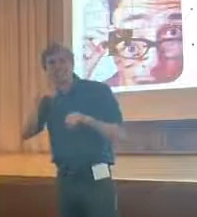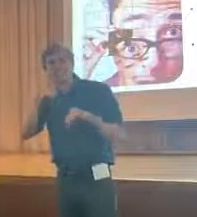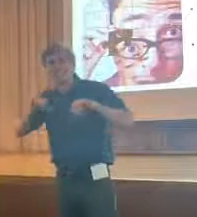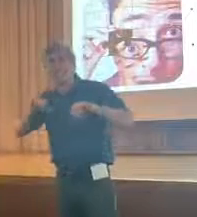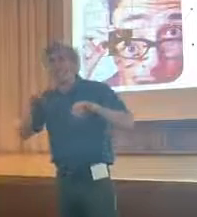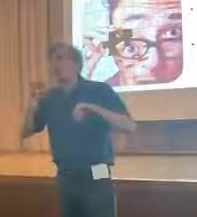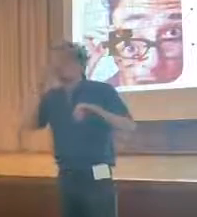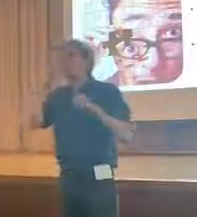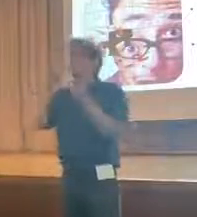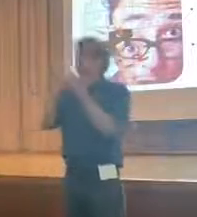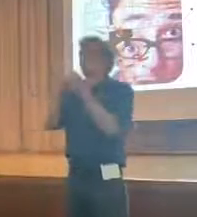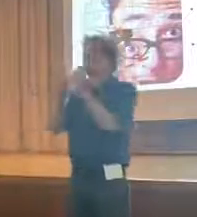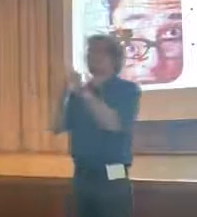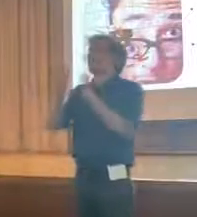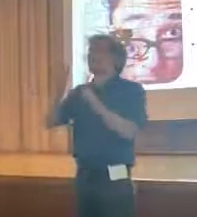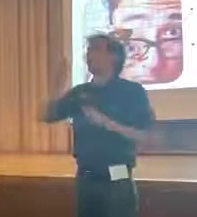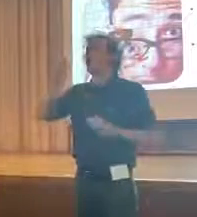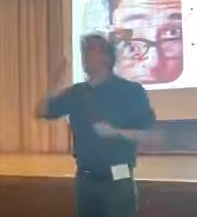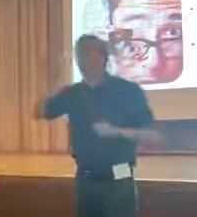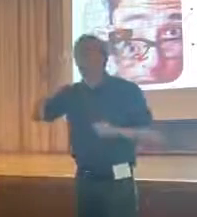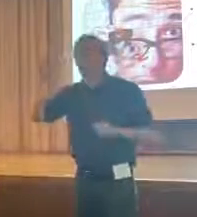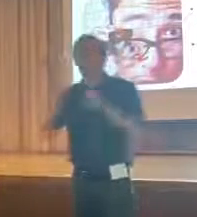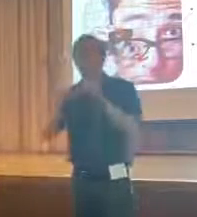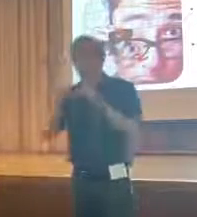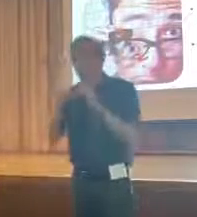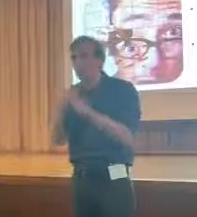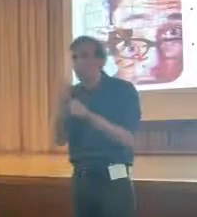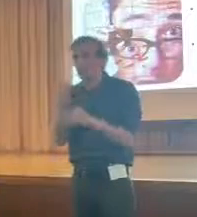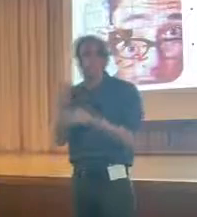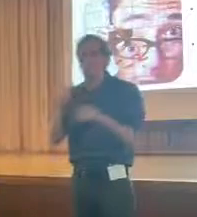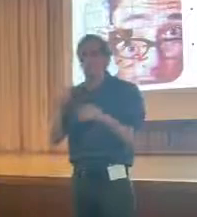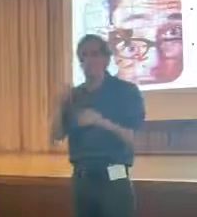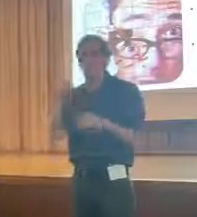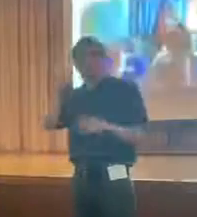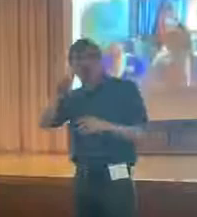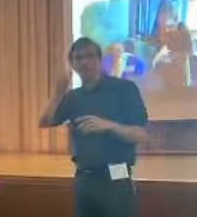website, as you're building a document, you can remember the basic things.